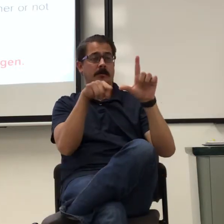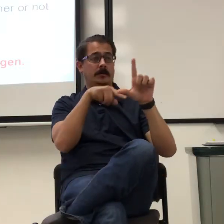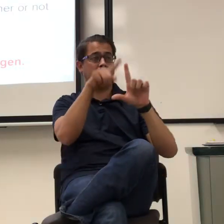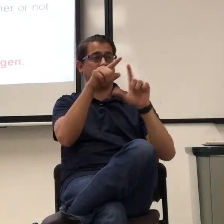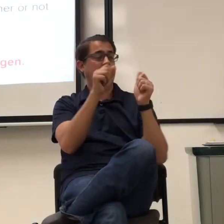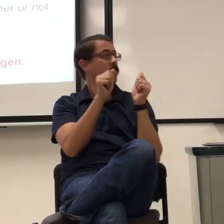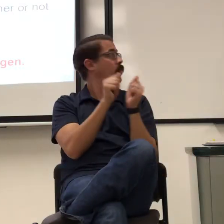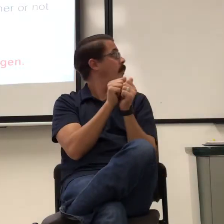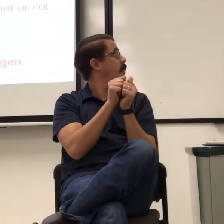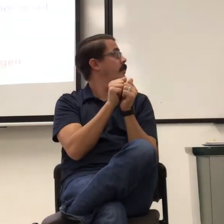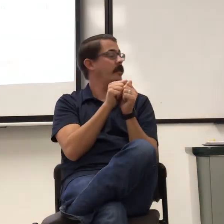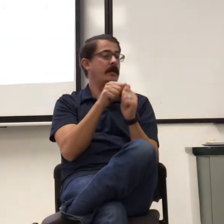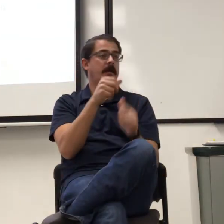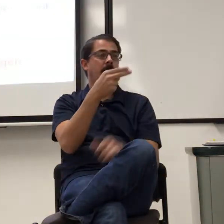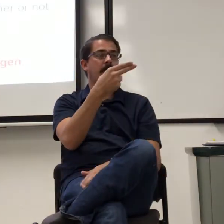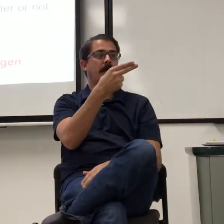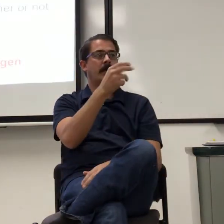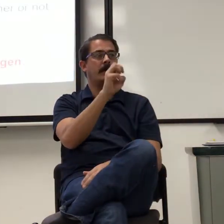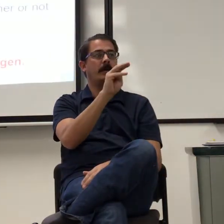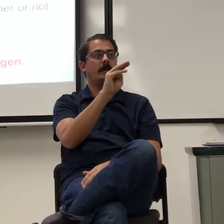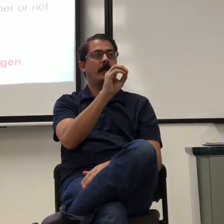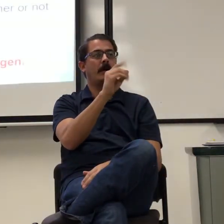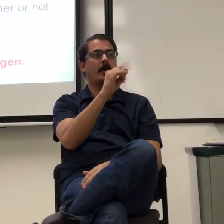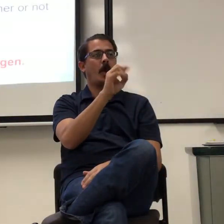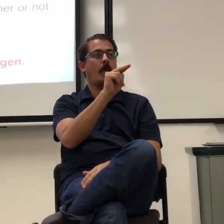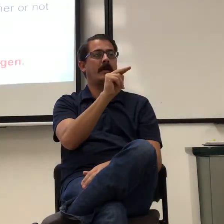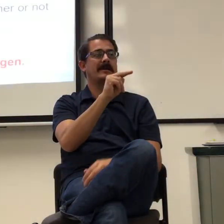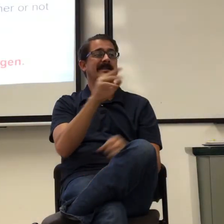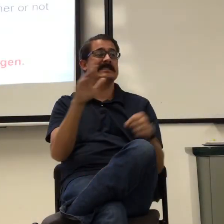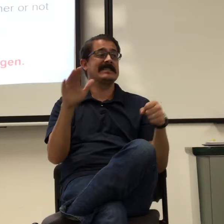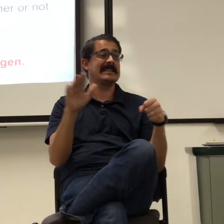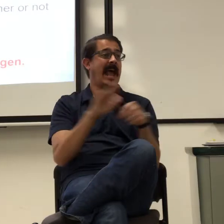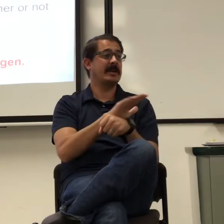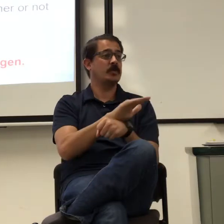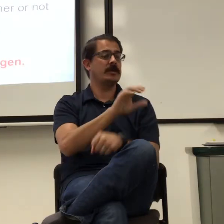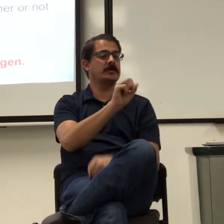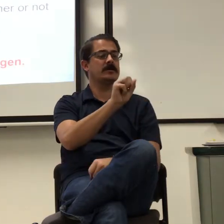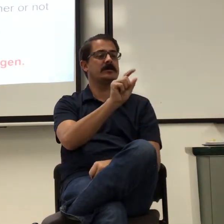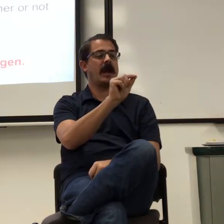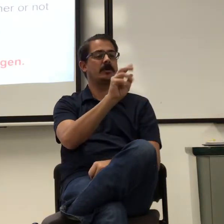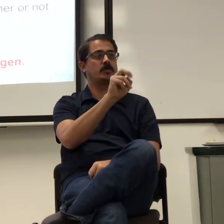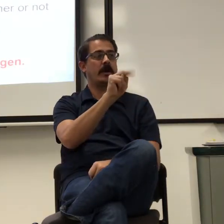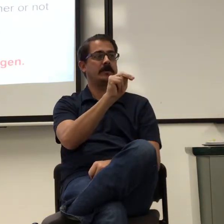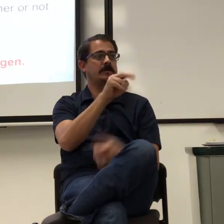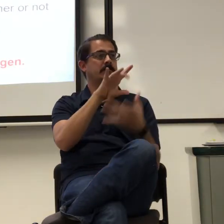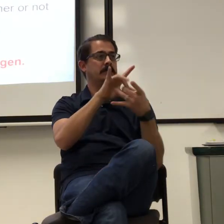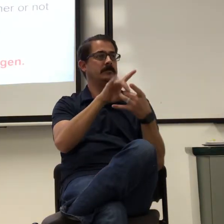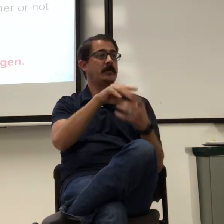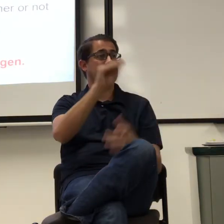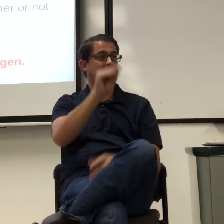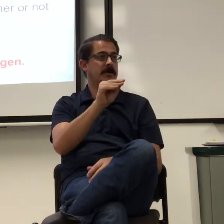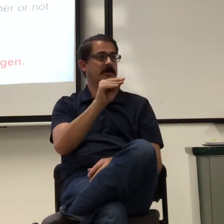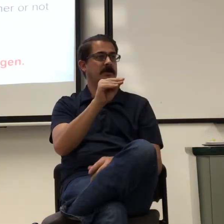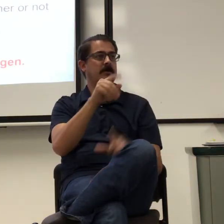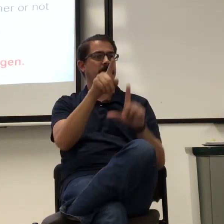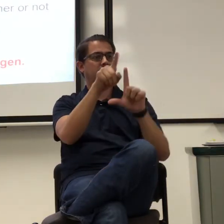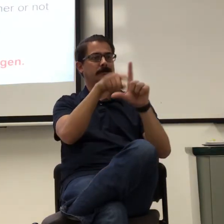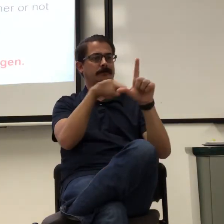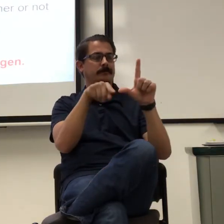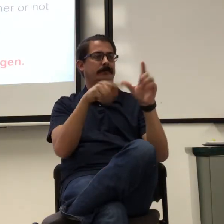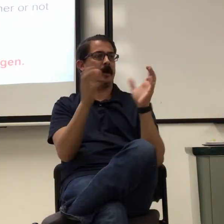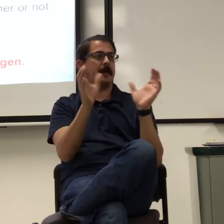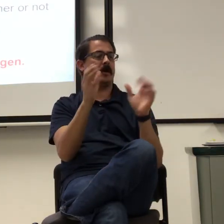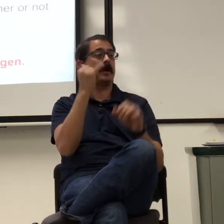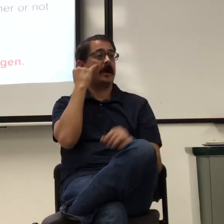hemoglobin saturation as a percentage and just graph it against each other. The concept is if